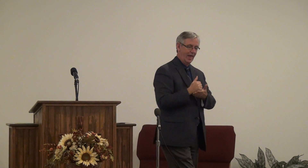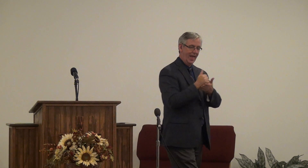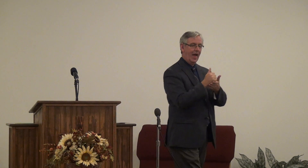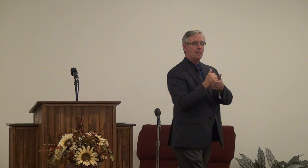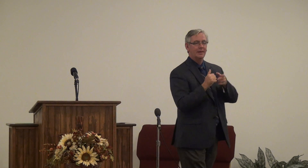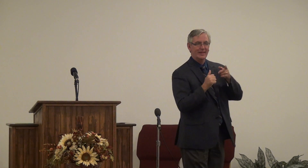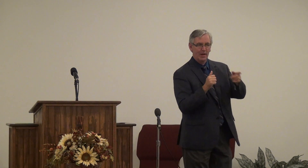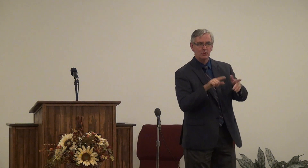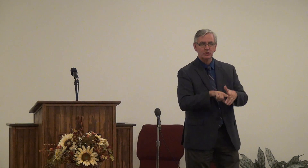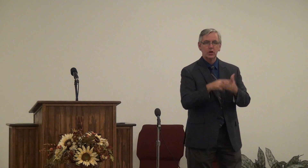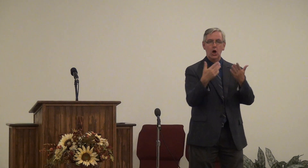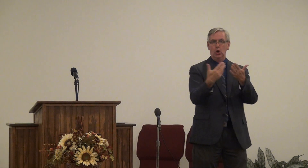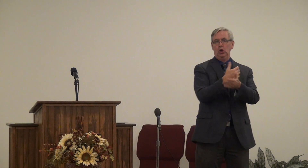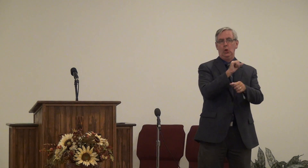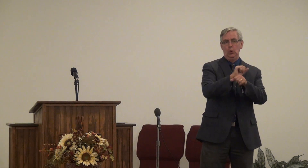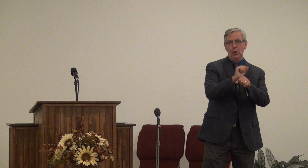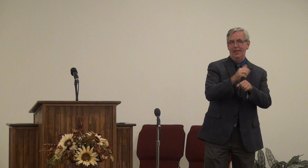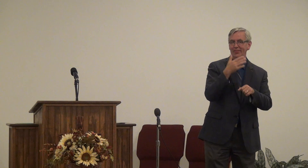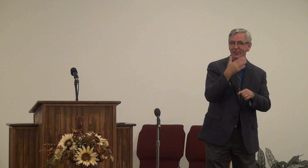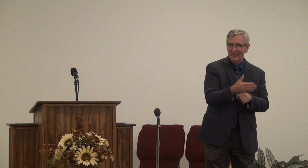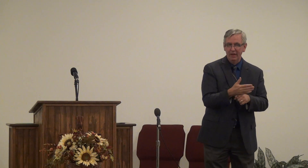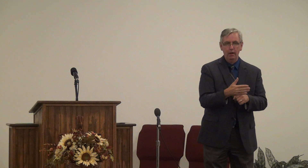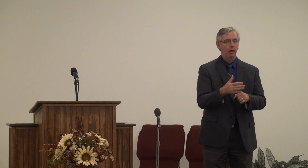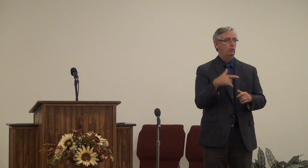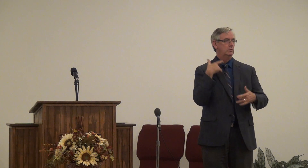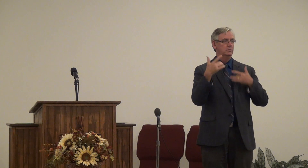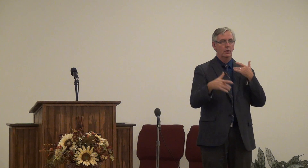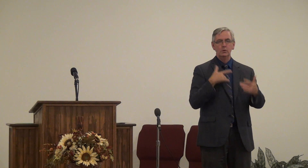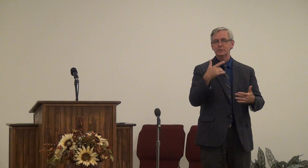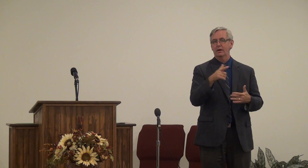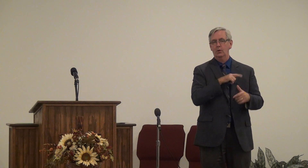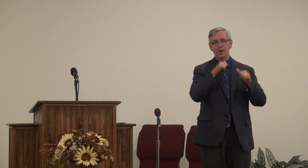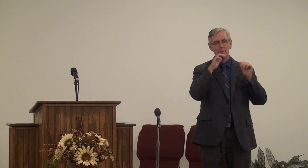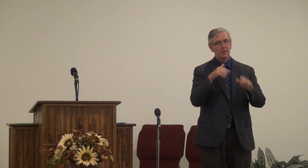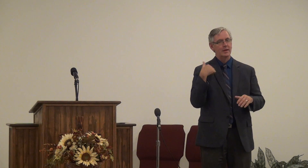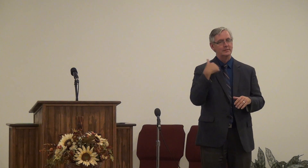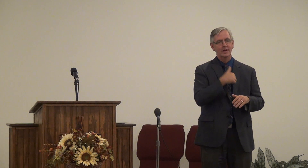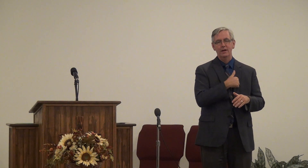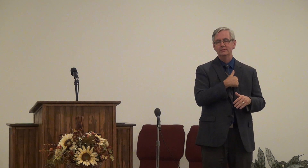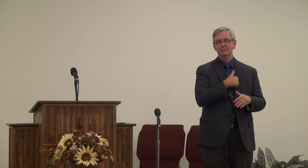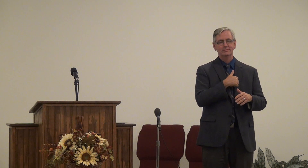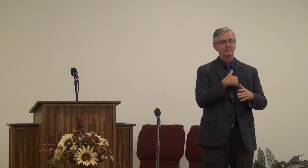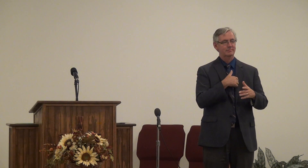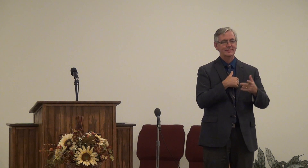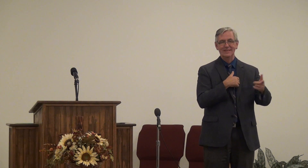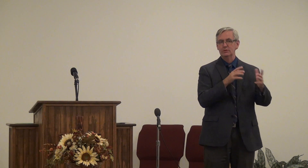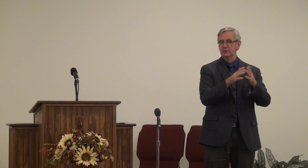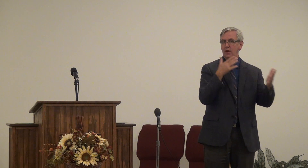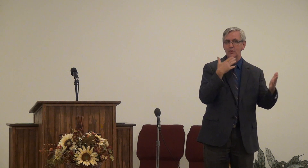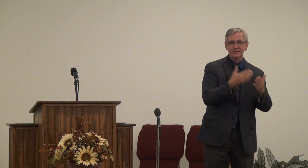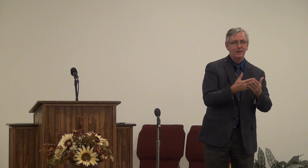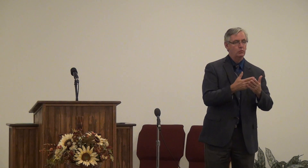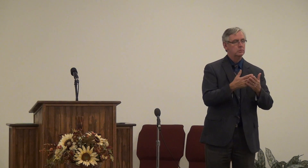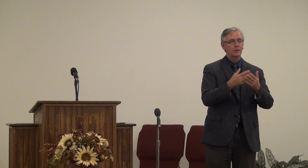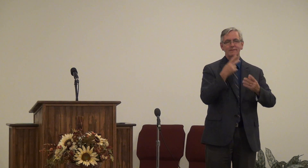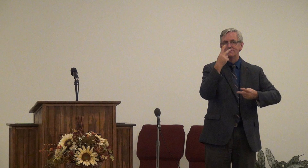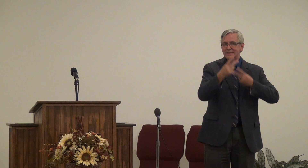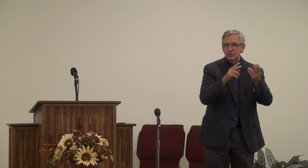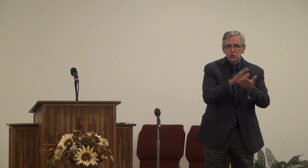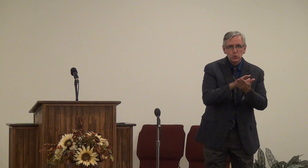Melbourne, and we helped them launch a new work for the deaf there. We were so excited, and God blessed it. It was just a